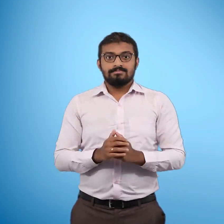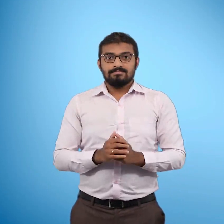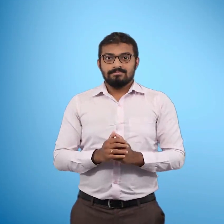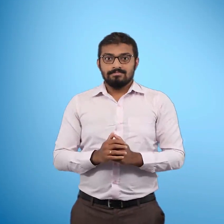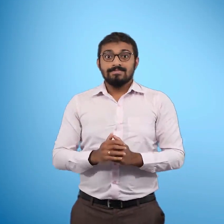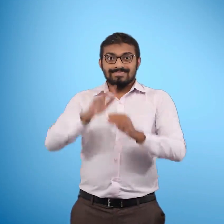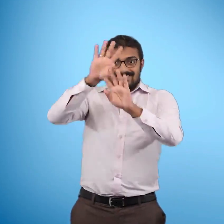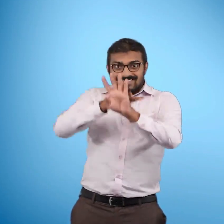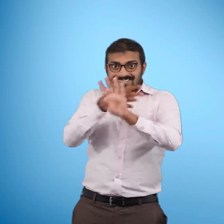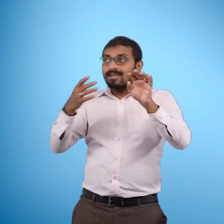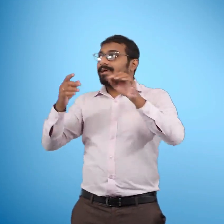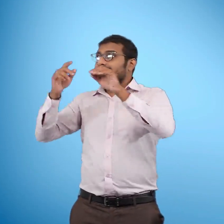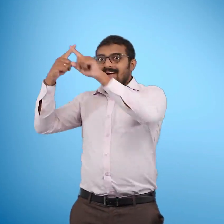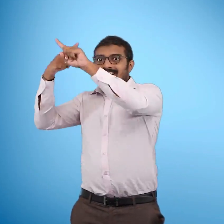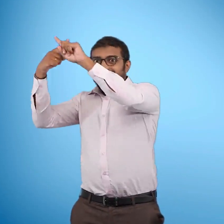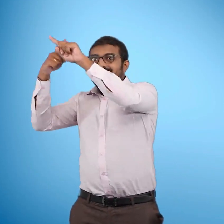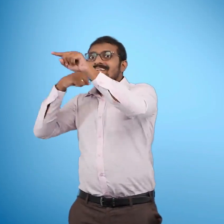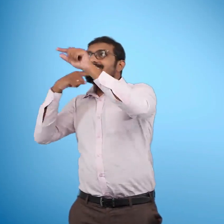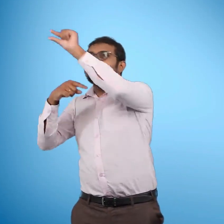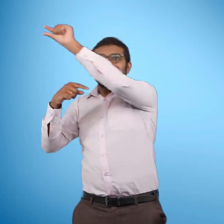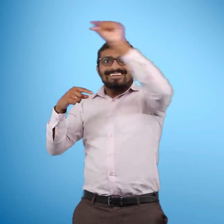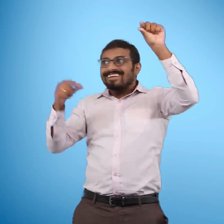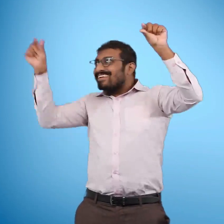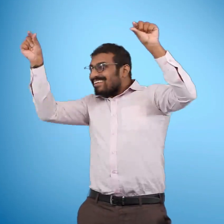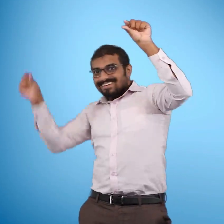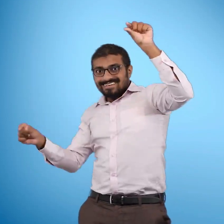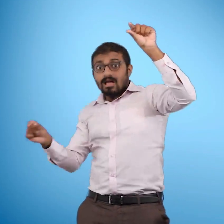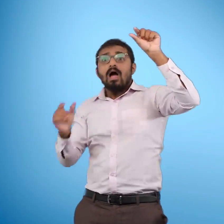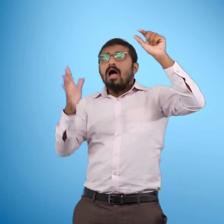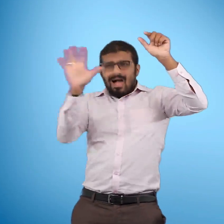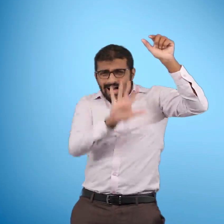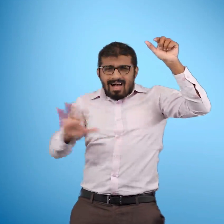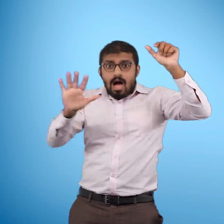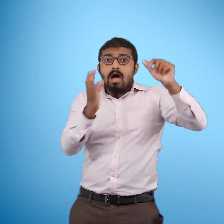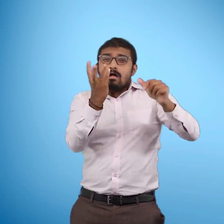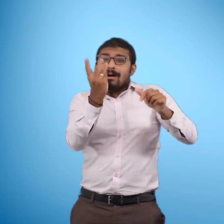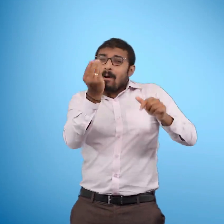What is the biggest number for which you can find the factors from this chart?